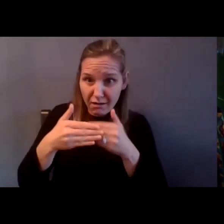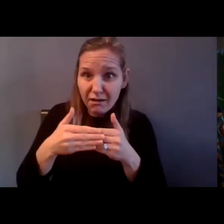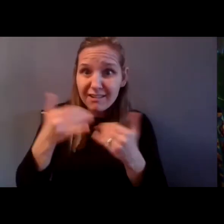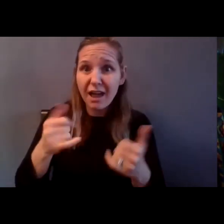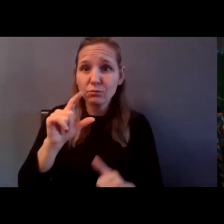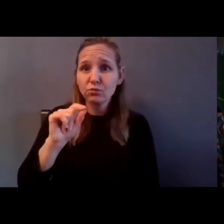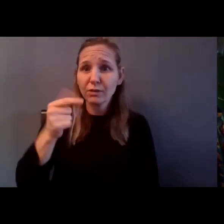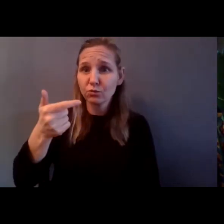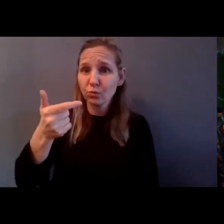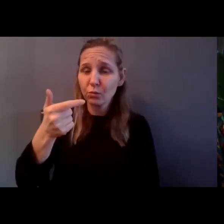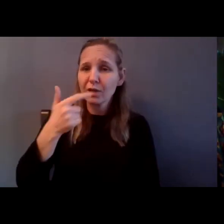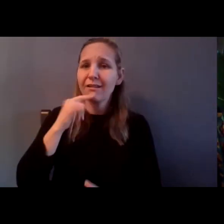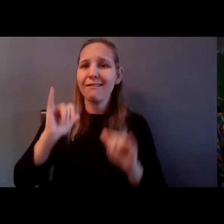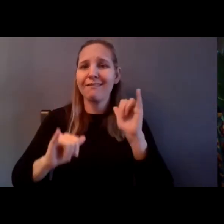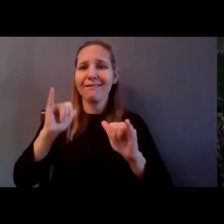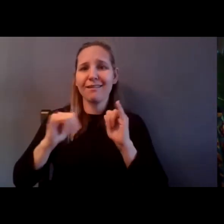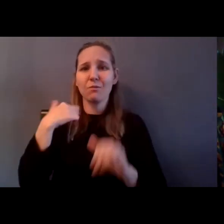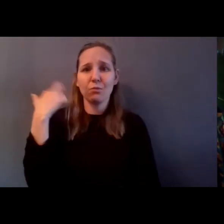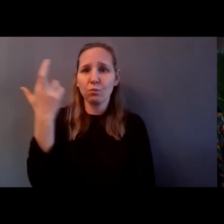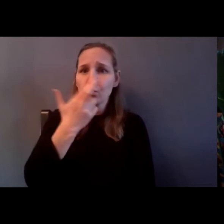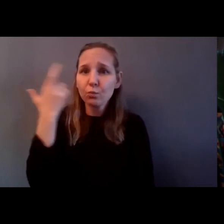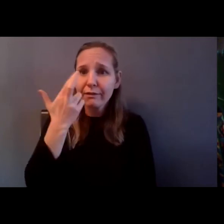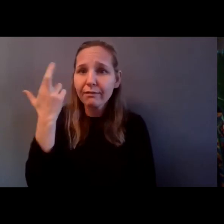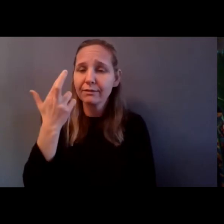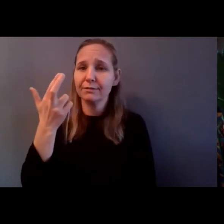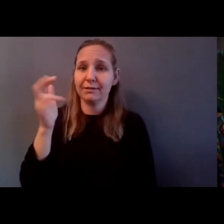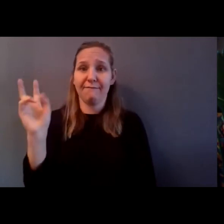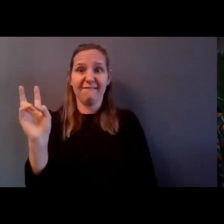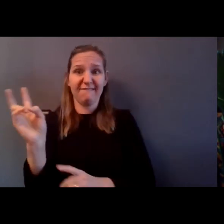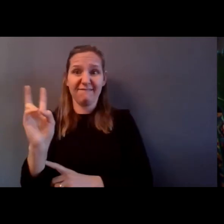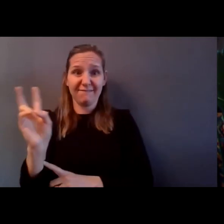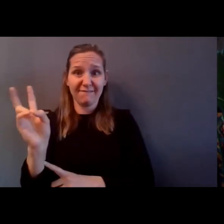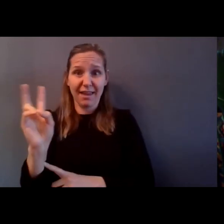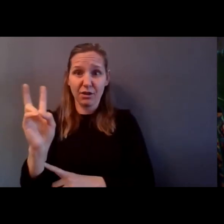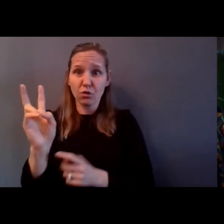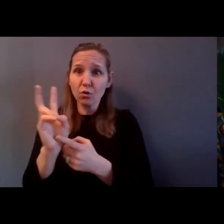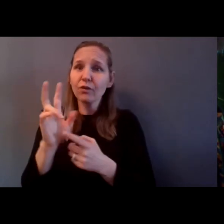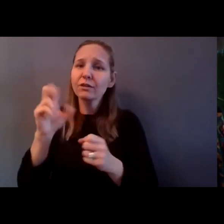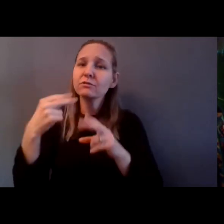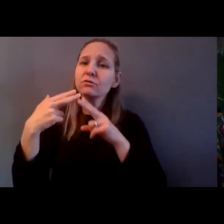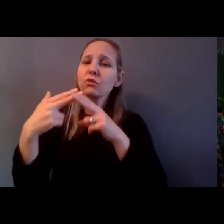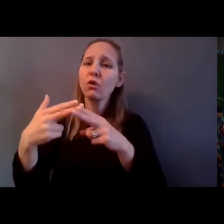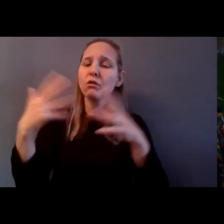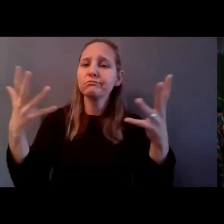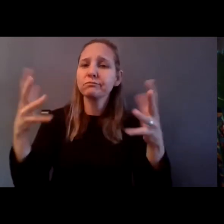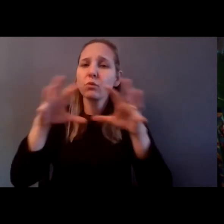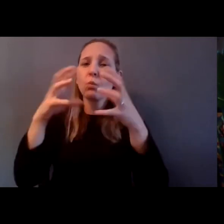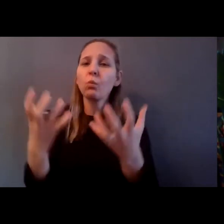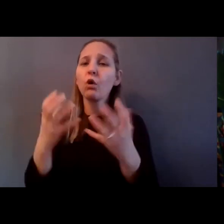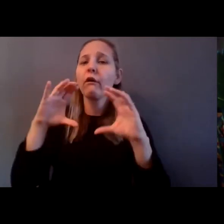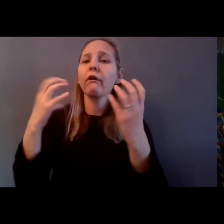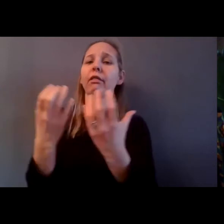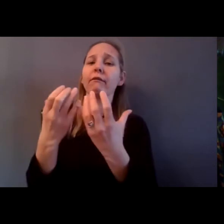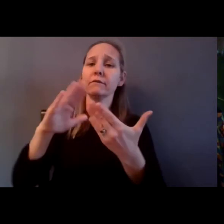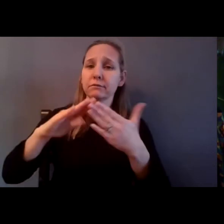realization of the emerging engine of Vancouver as a world-class city, what is important is